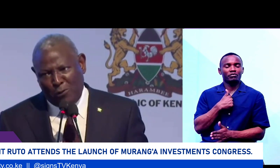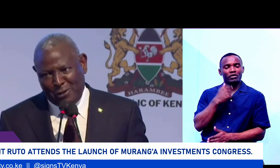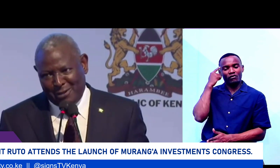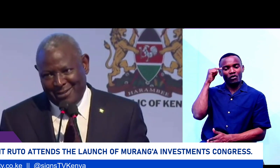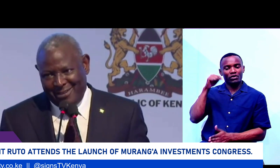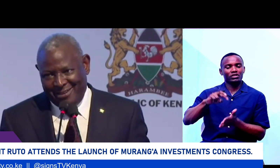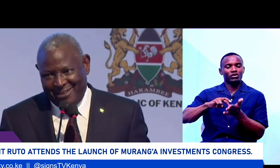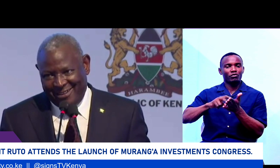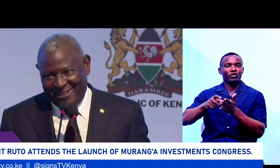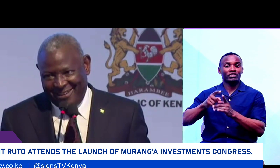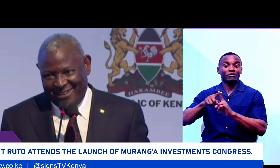office.